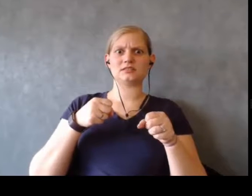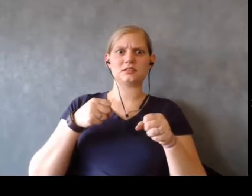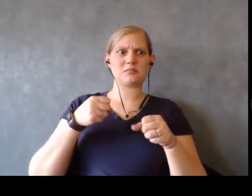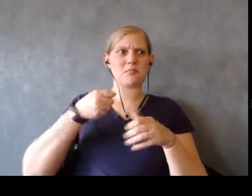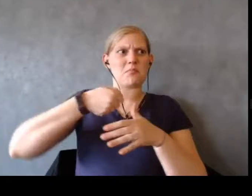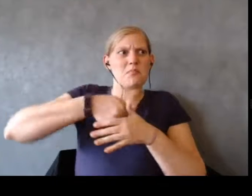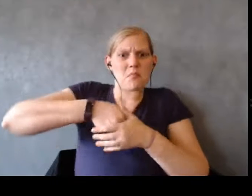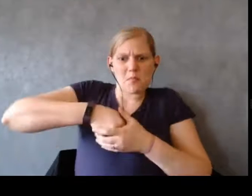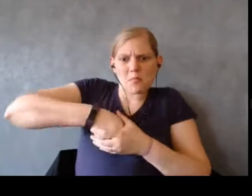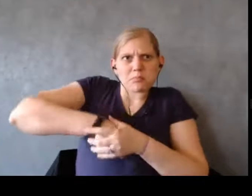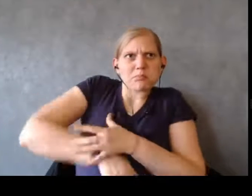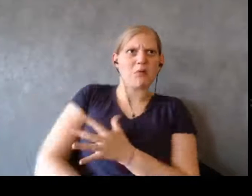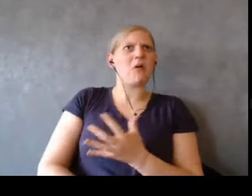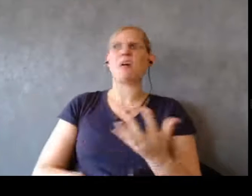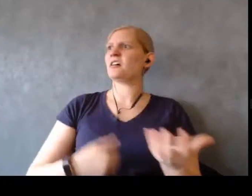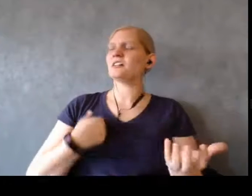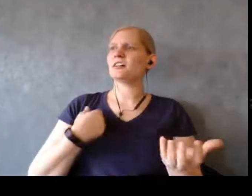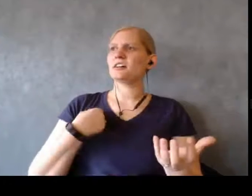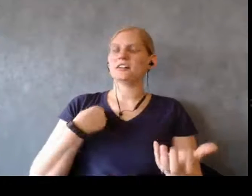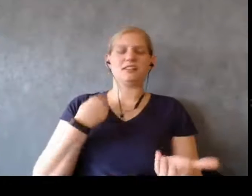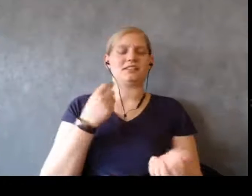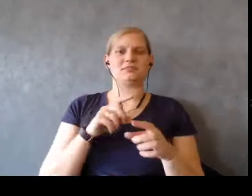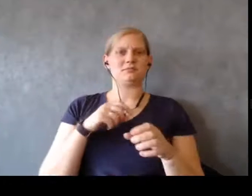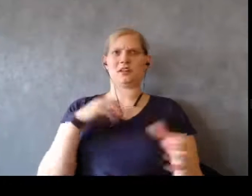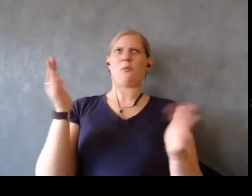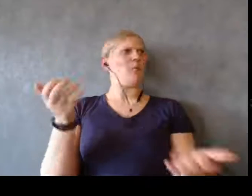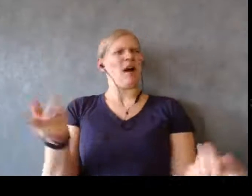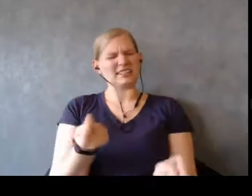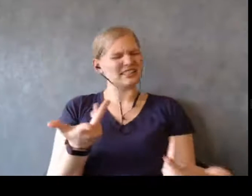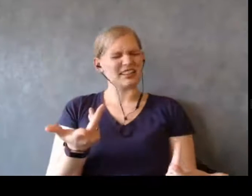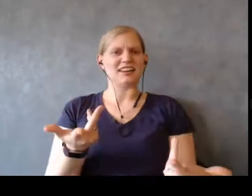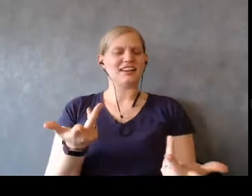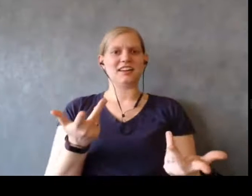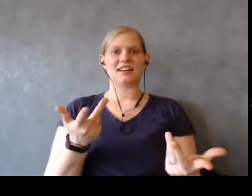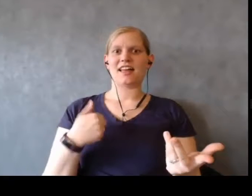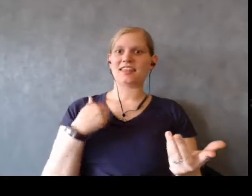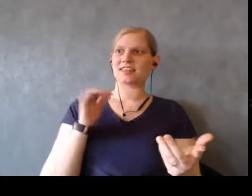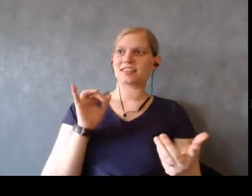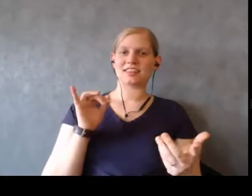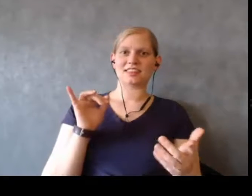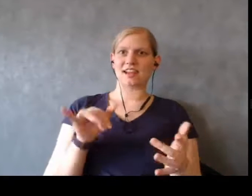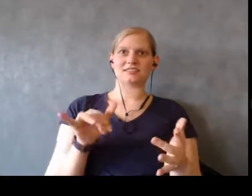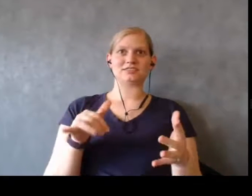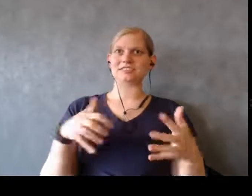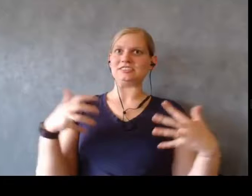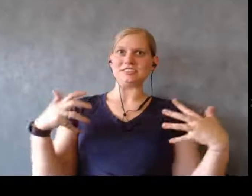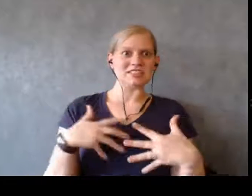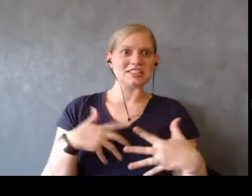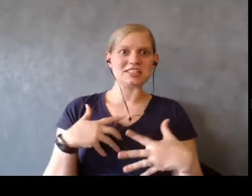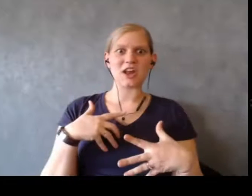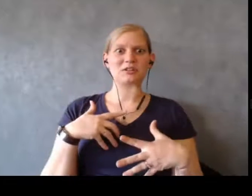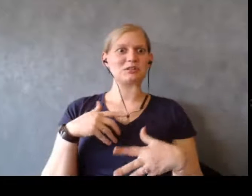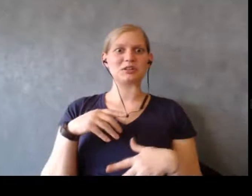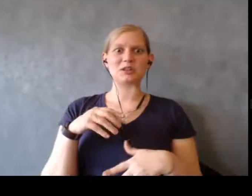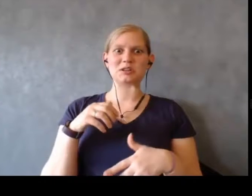when she told me the story. So this was an awful and frightening birth experience that really should have been